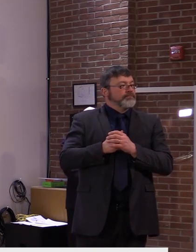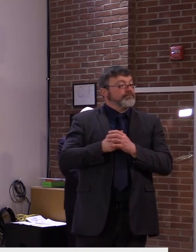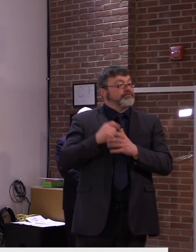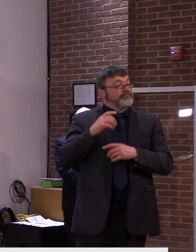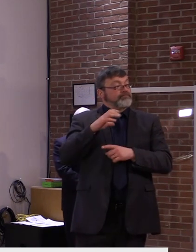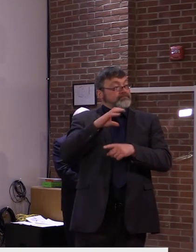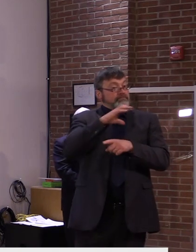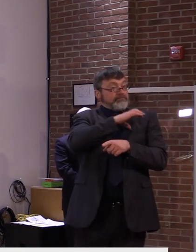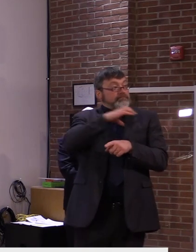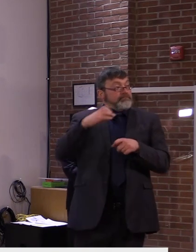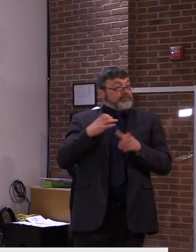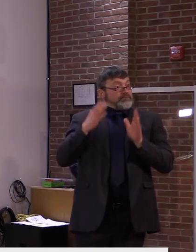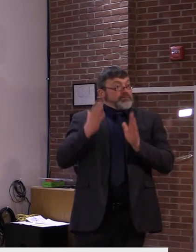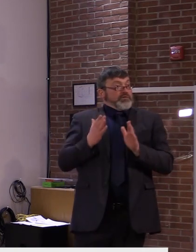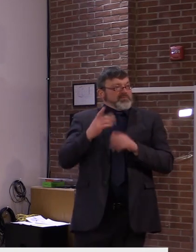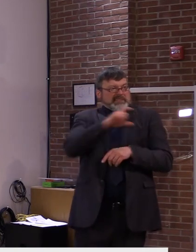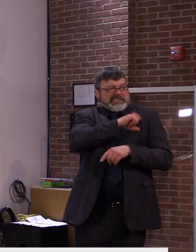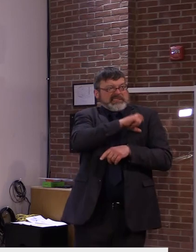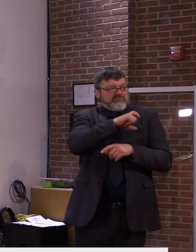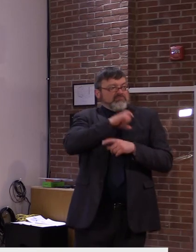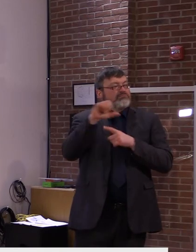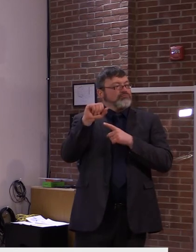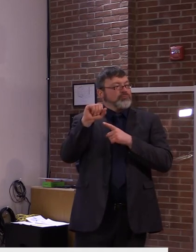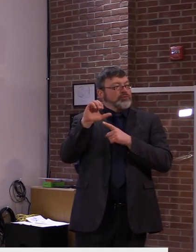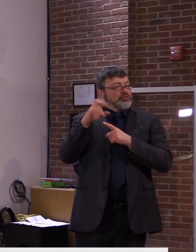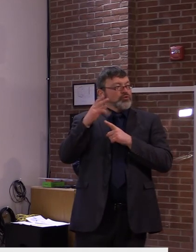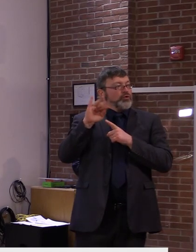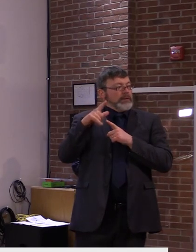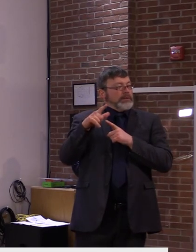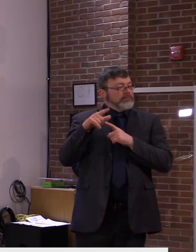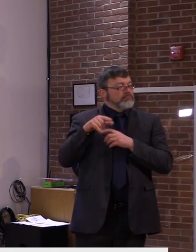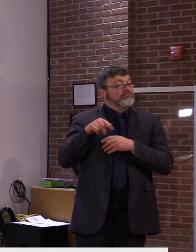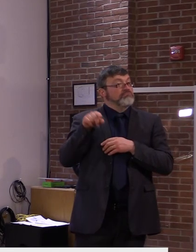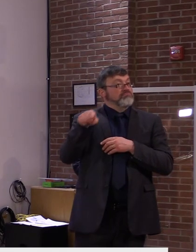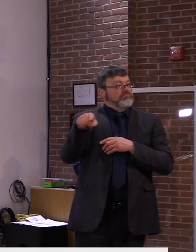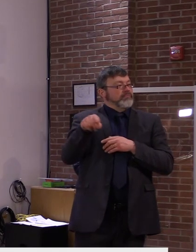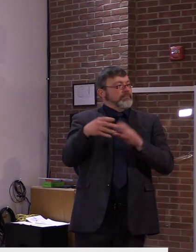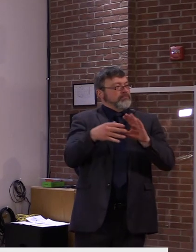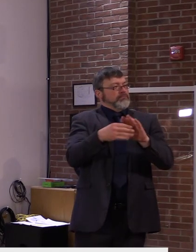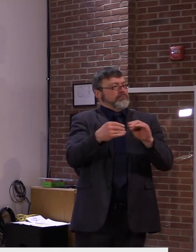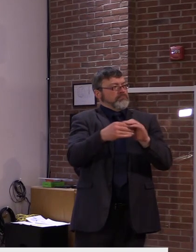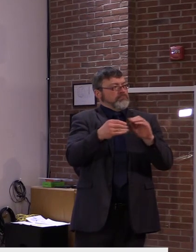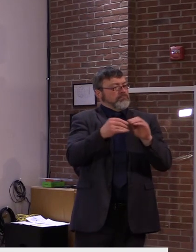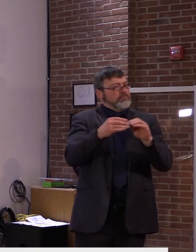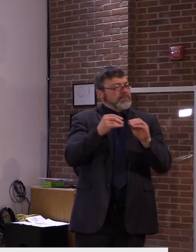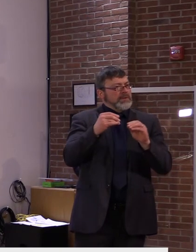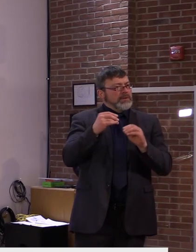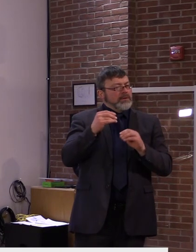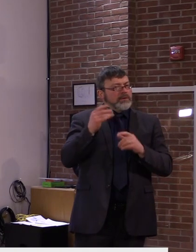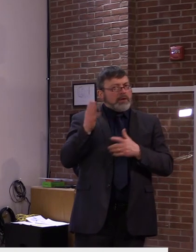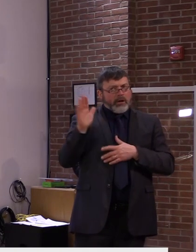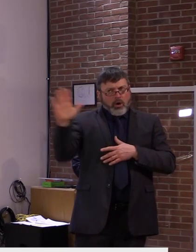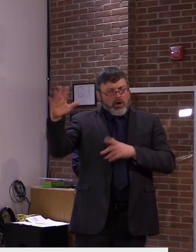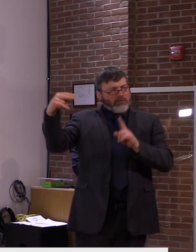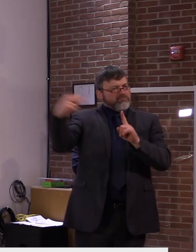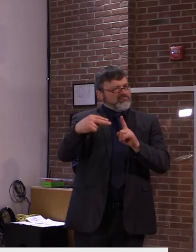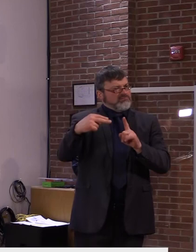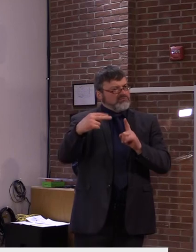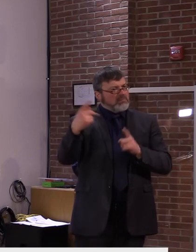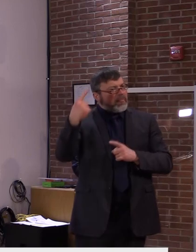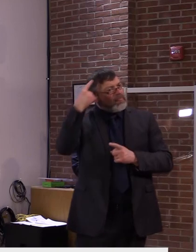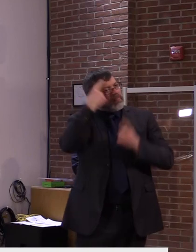for? Well, I think Commissioner Sherling did the right thing in apologizing.